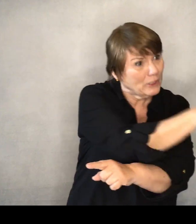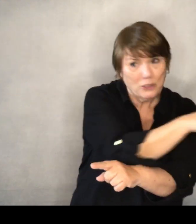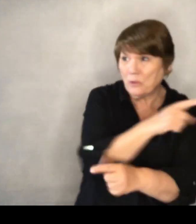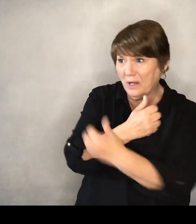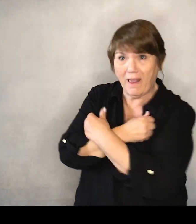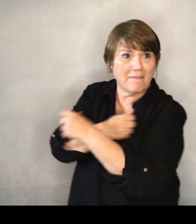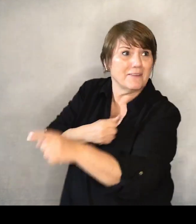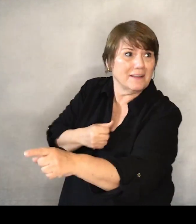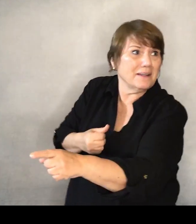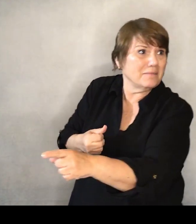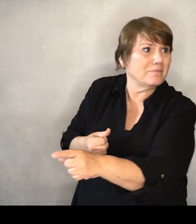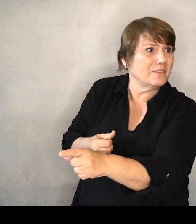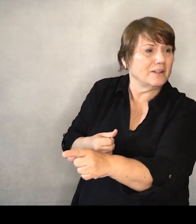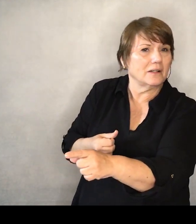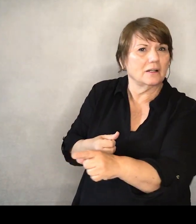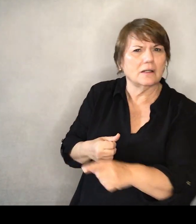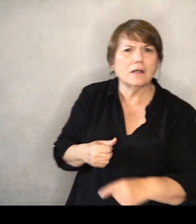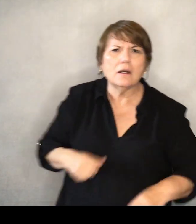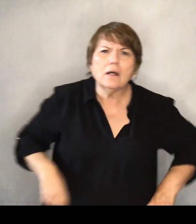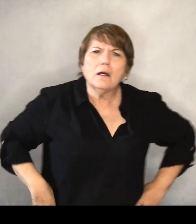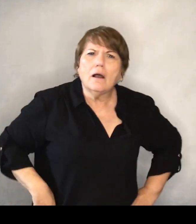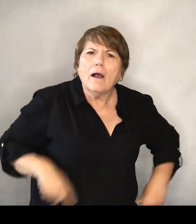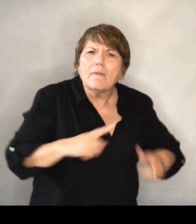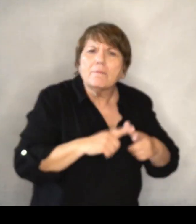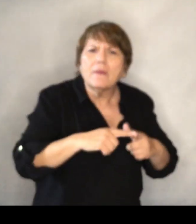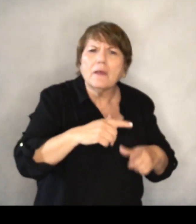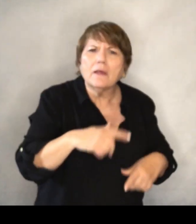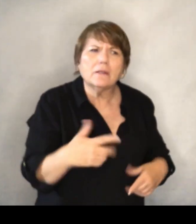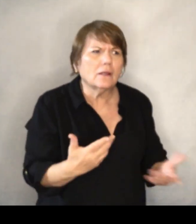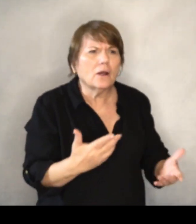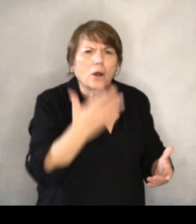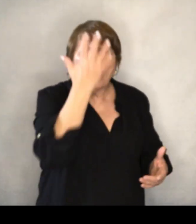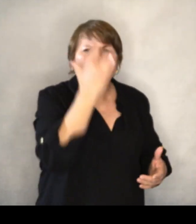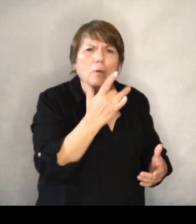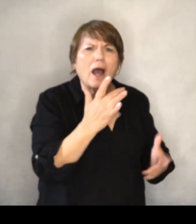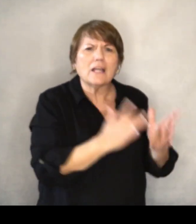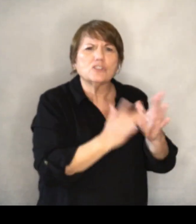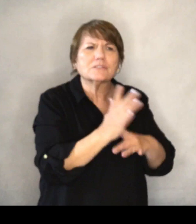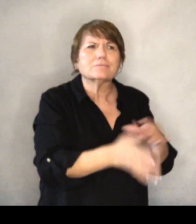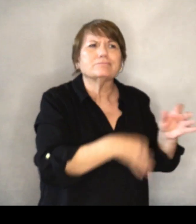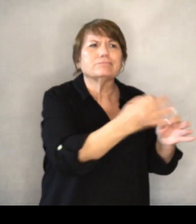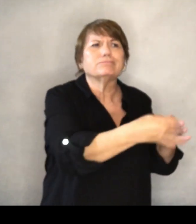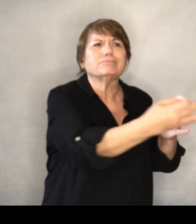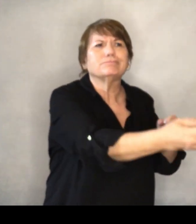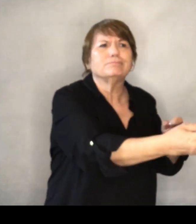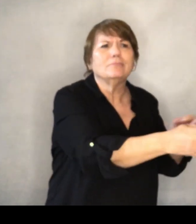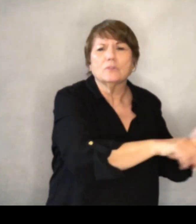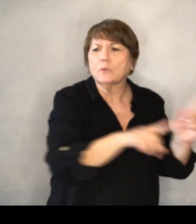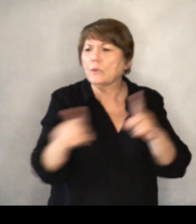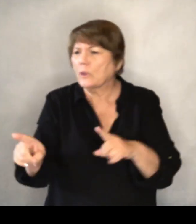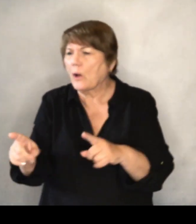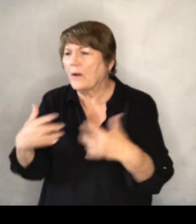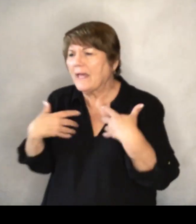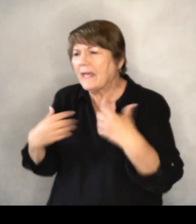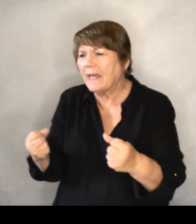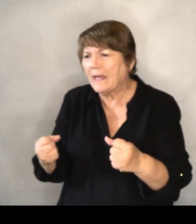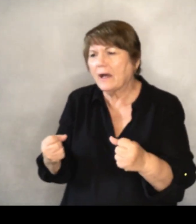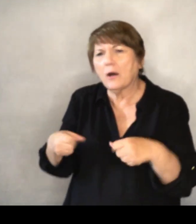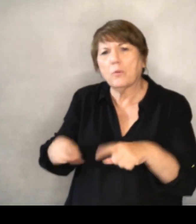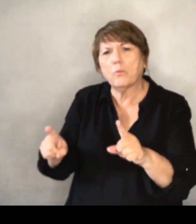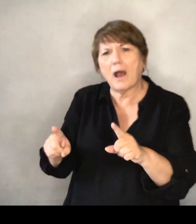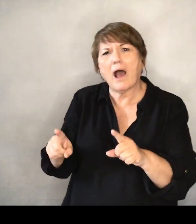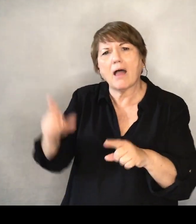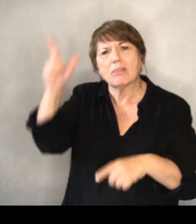Now, if that was true, then why didn't Jesus go running to heal Lazarus while he was sick instead of